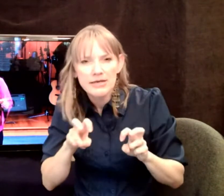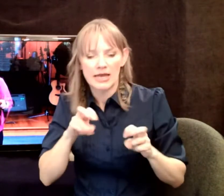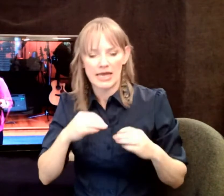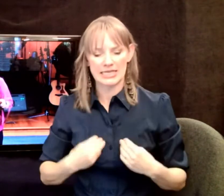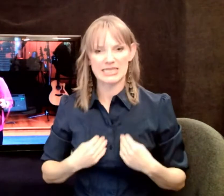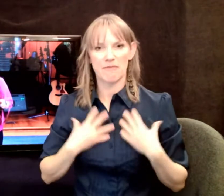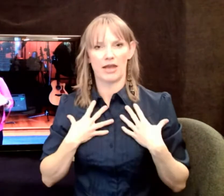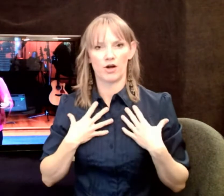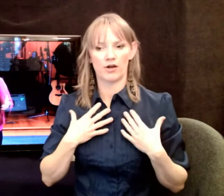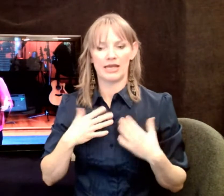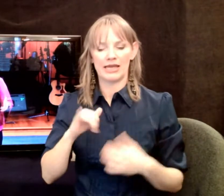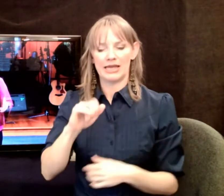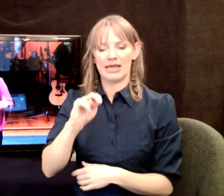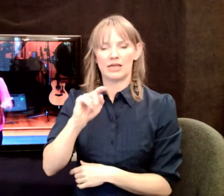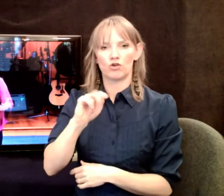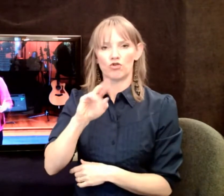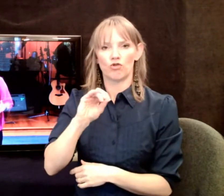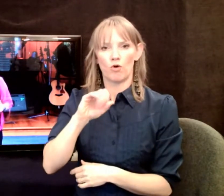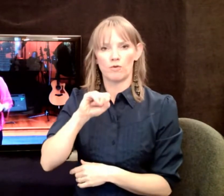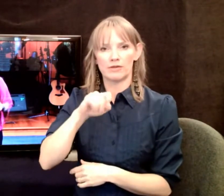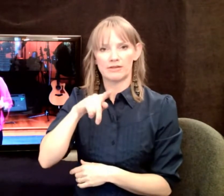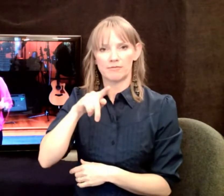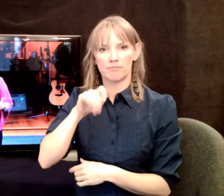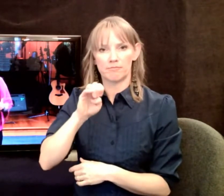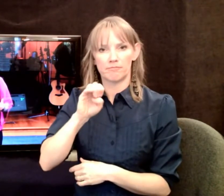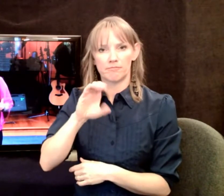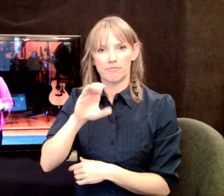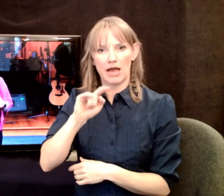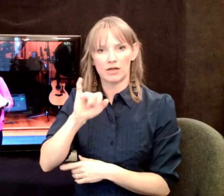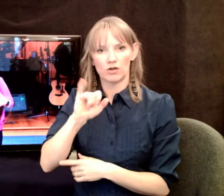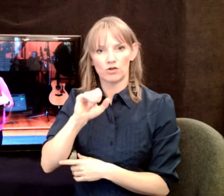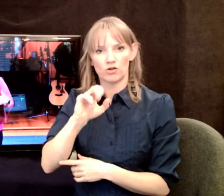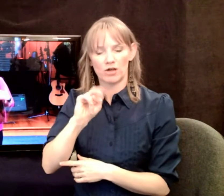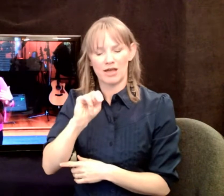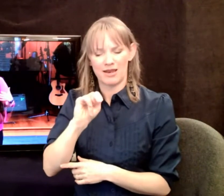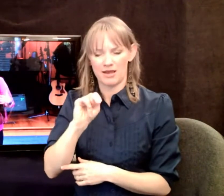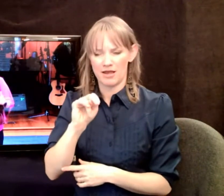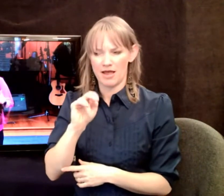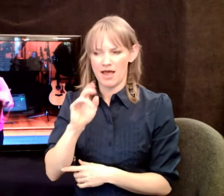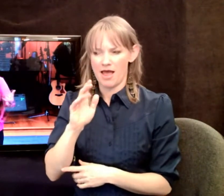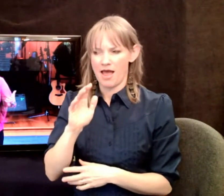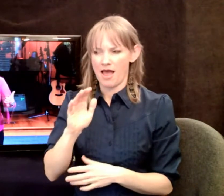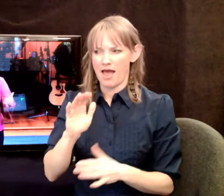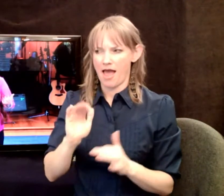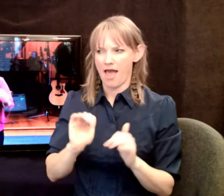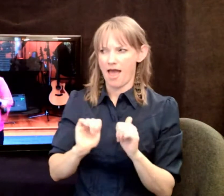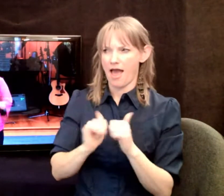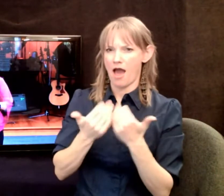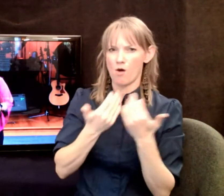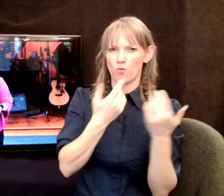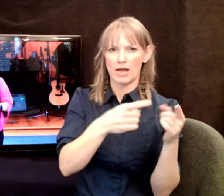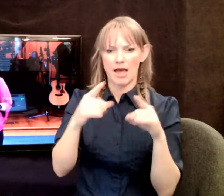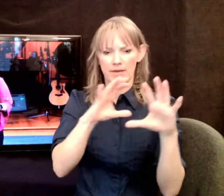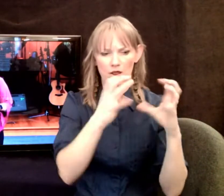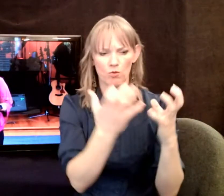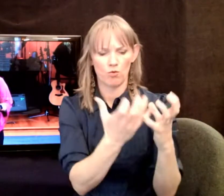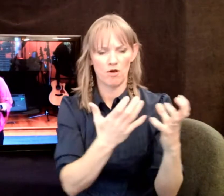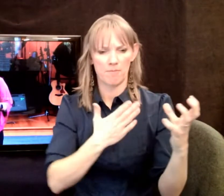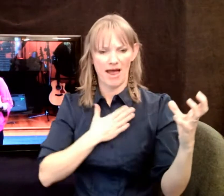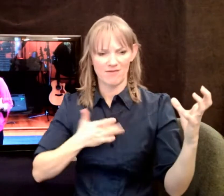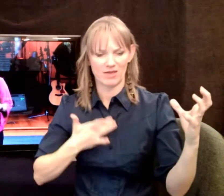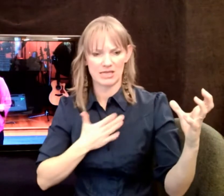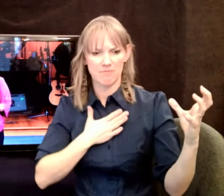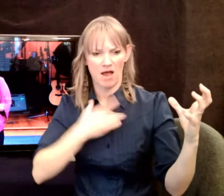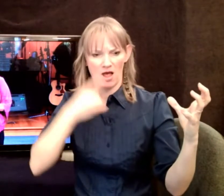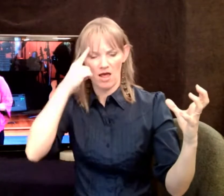inspire me, to help me. How do I take what's happening in the world and my own feelings and thoughts about it, my own concerns,